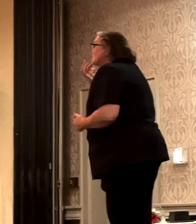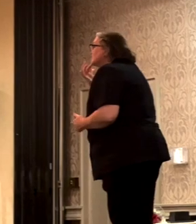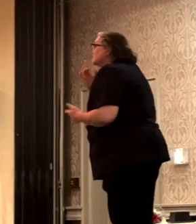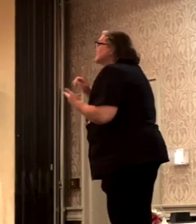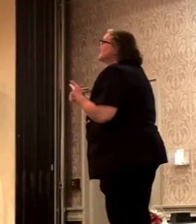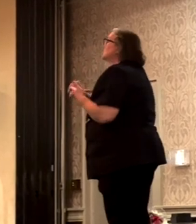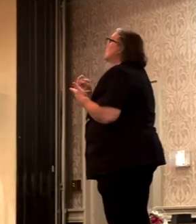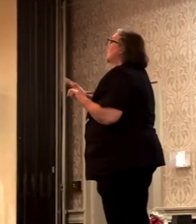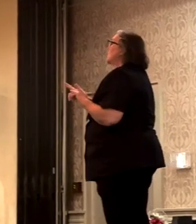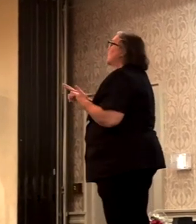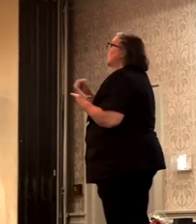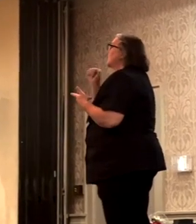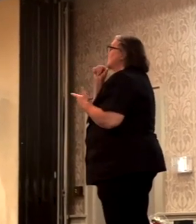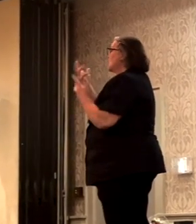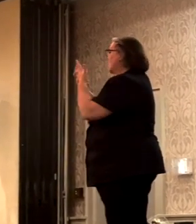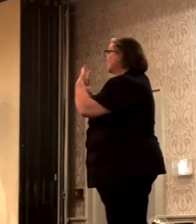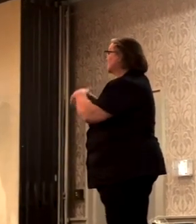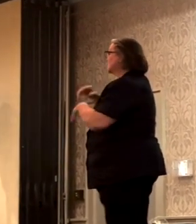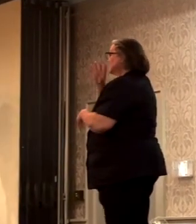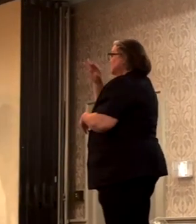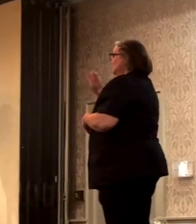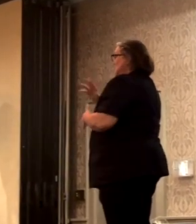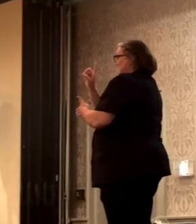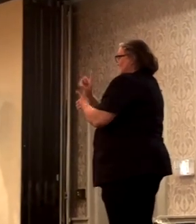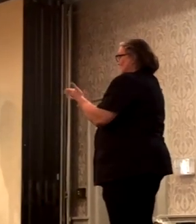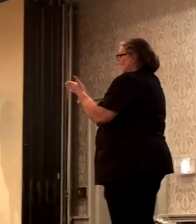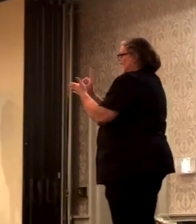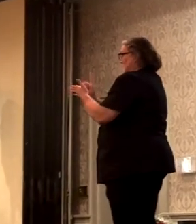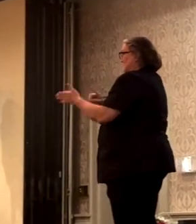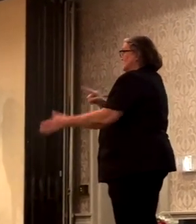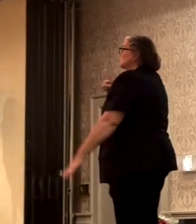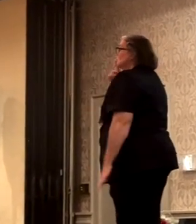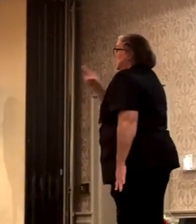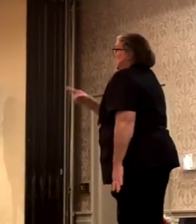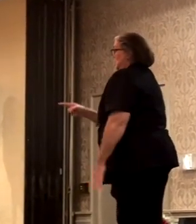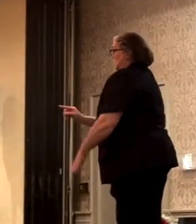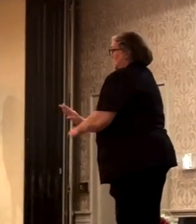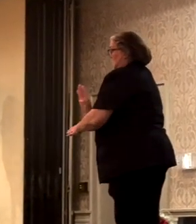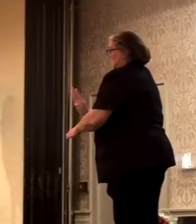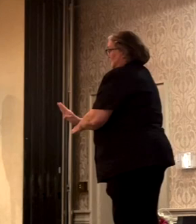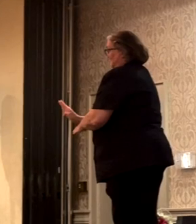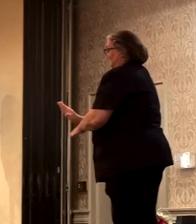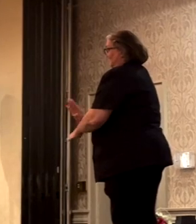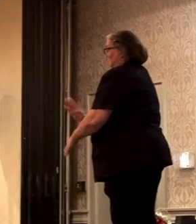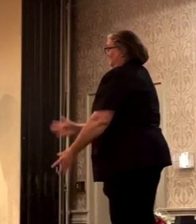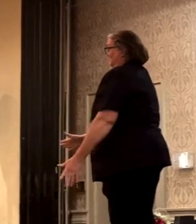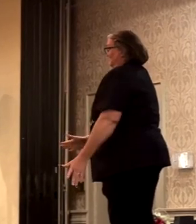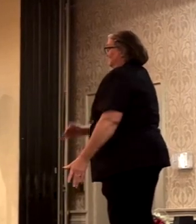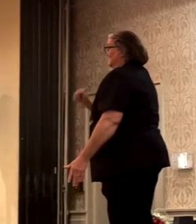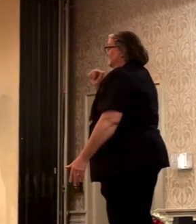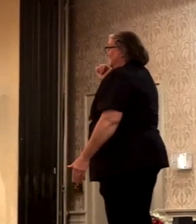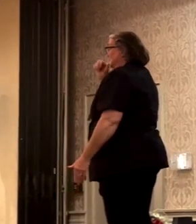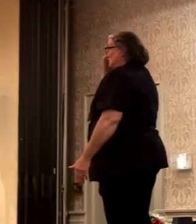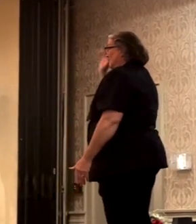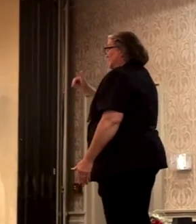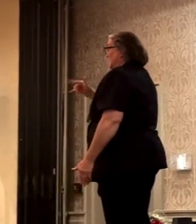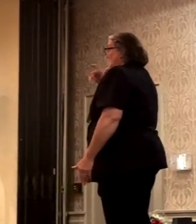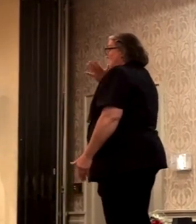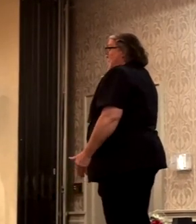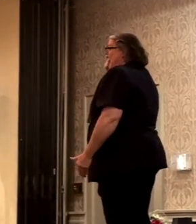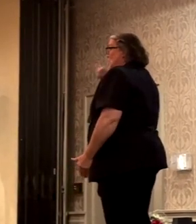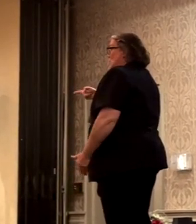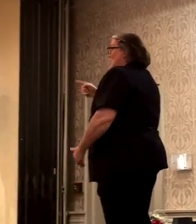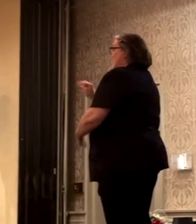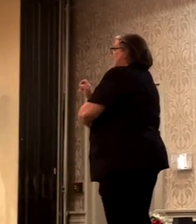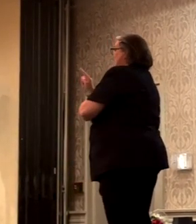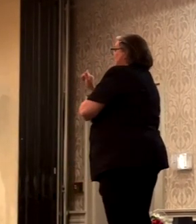or non-conforming gender discrimination are real. Nobody knew that better than Nettie Vogel on the